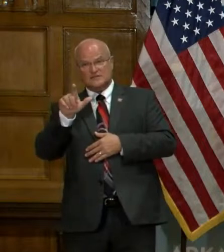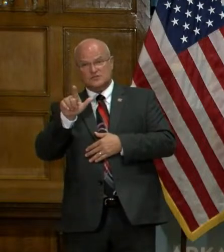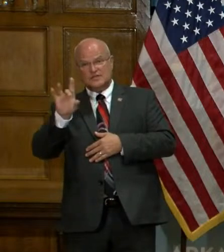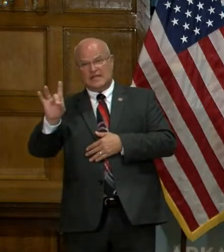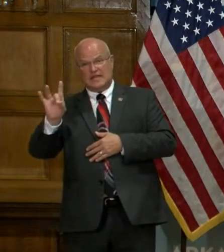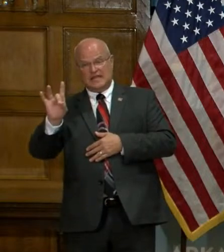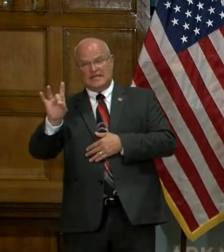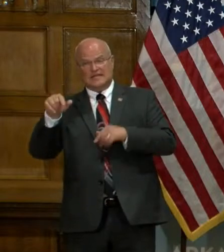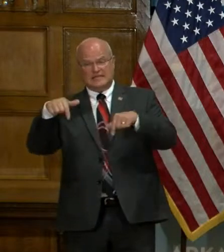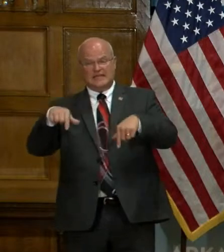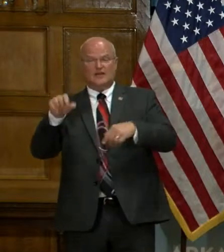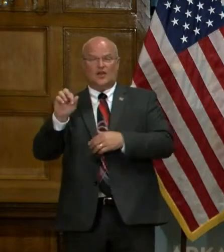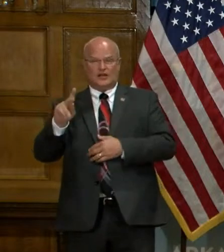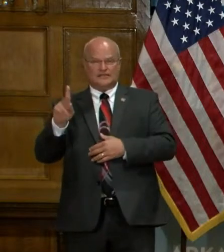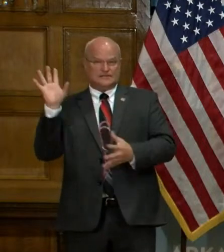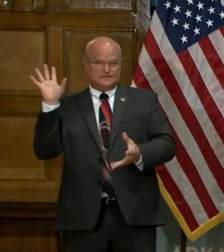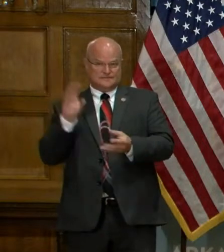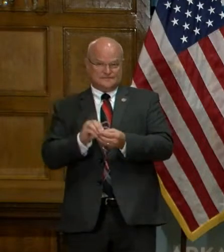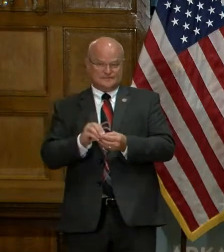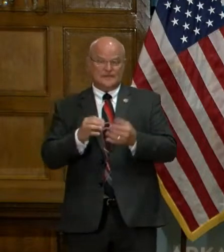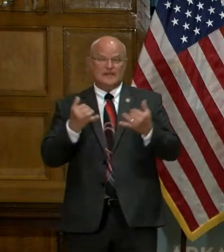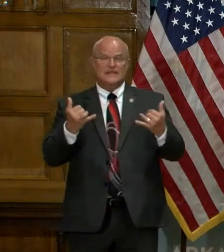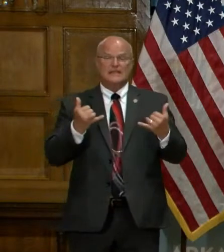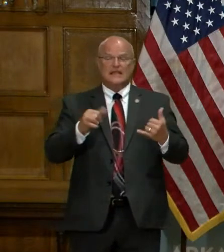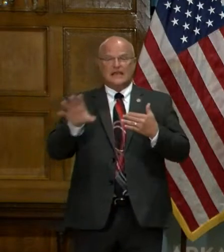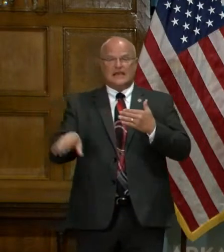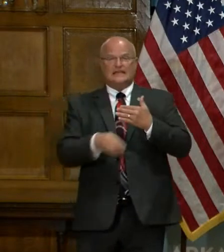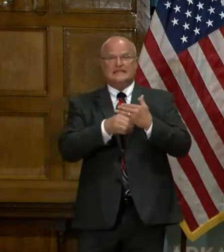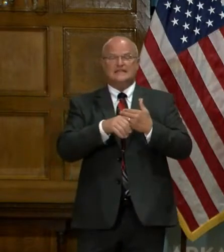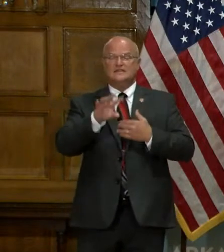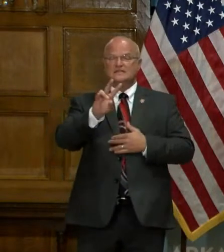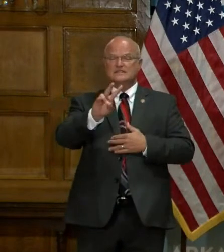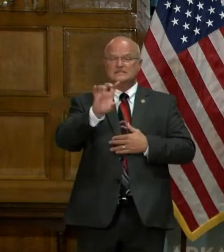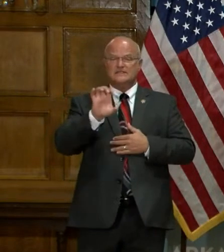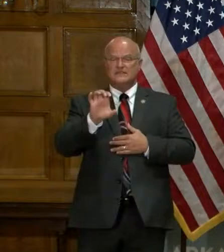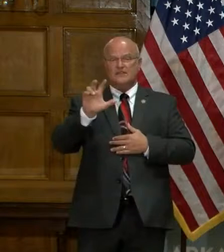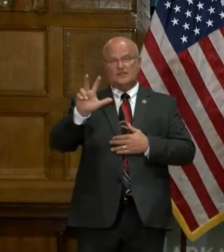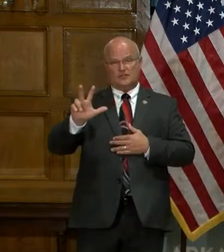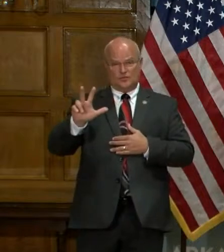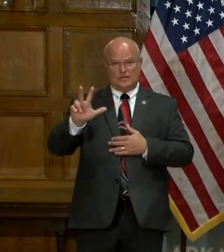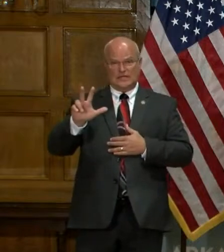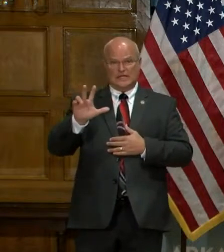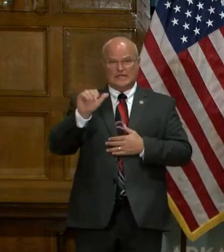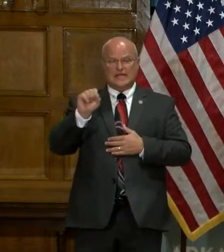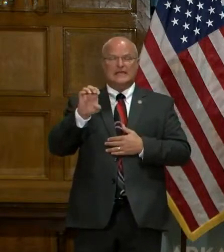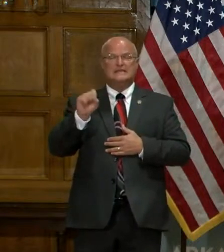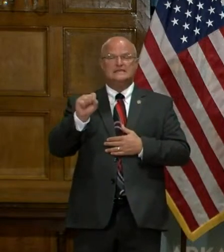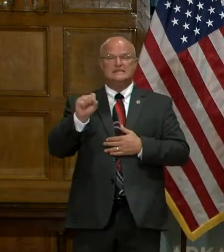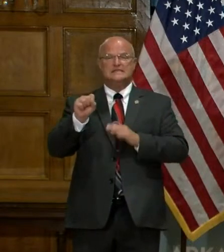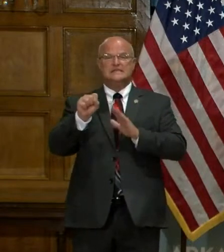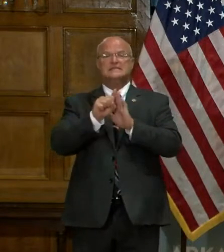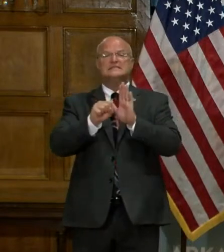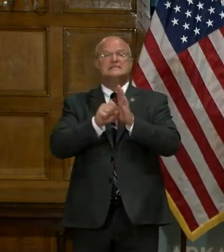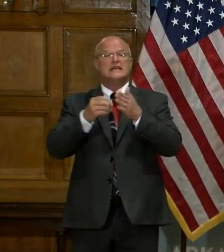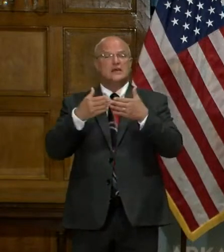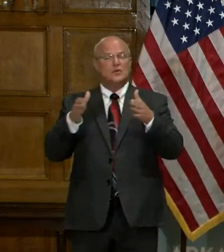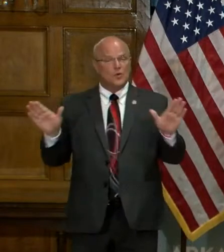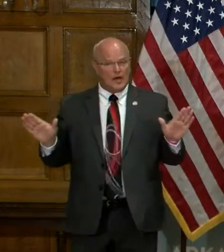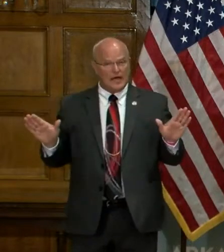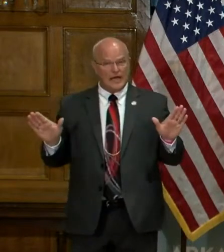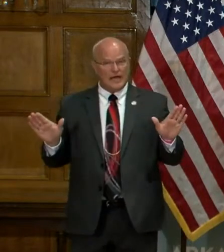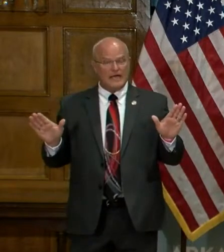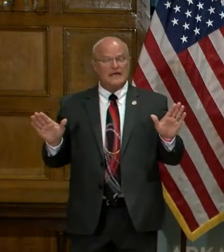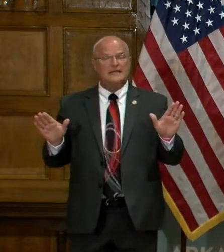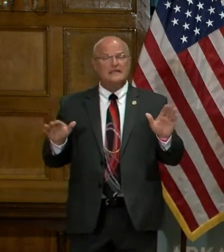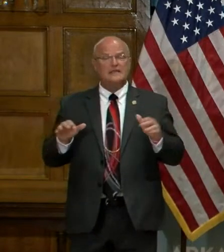13,928 cases in Arkansas. Today we have an additional 703 cases statewide.